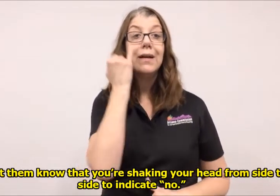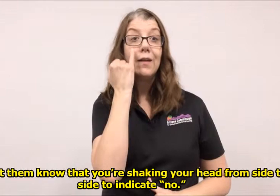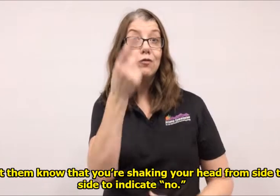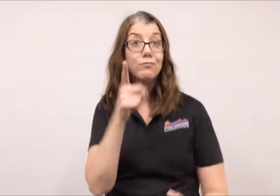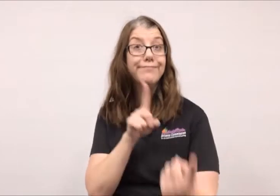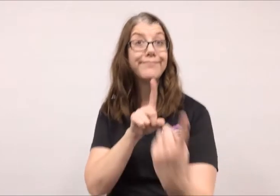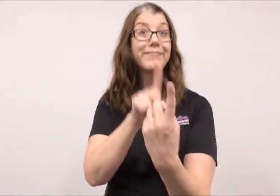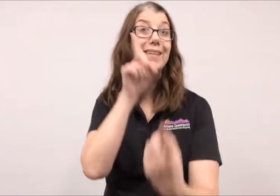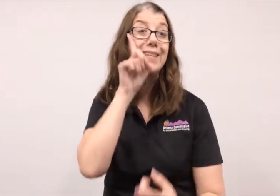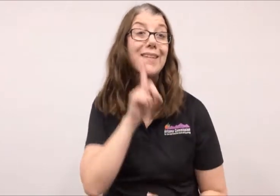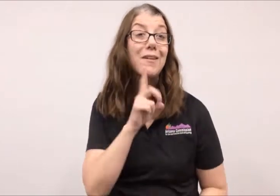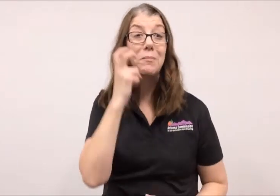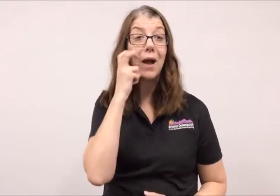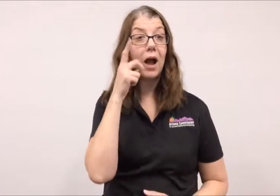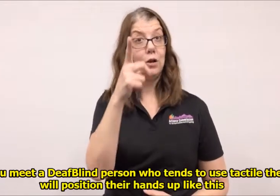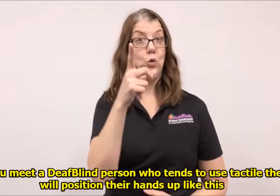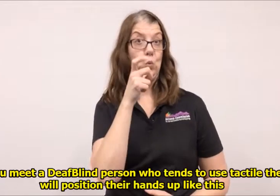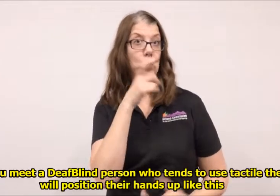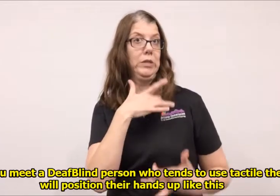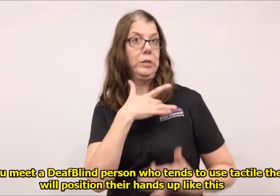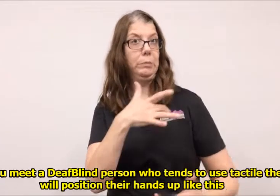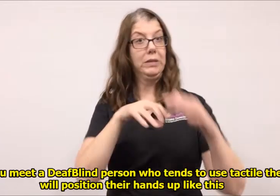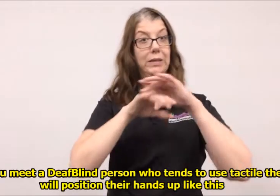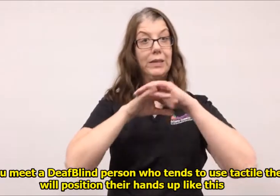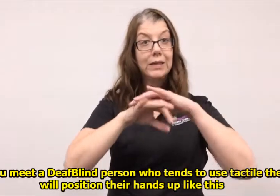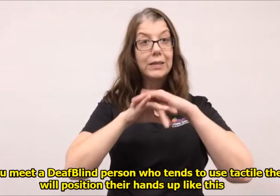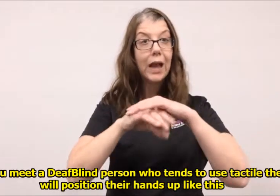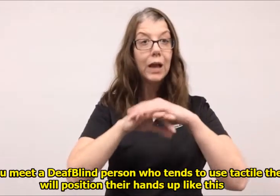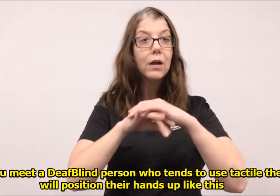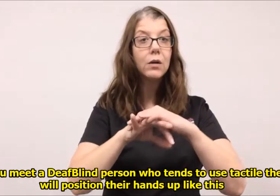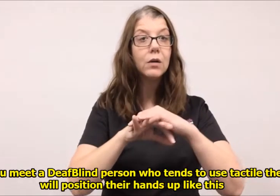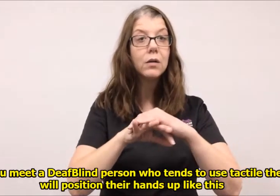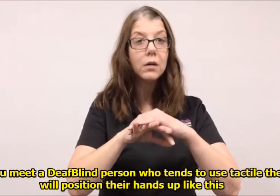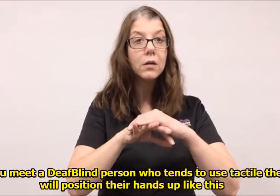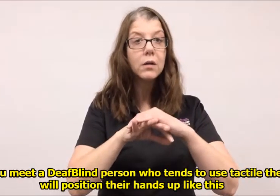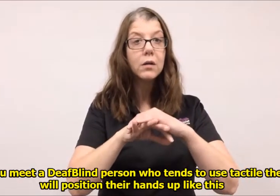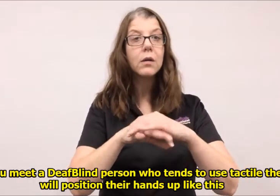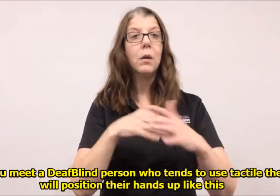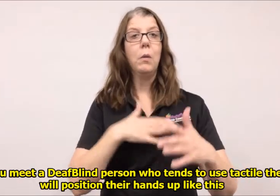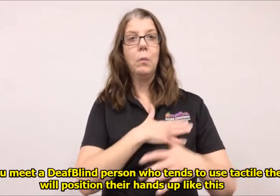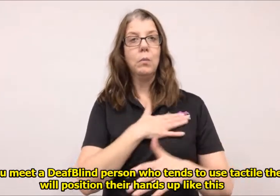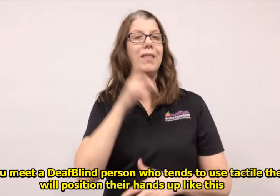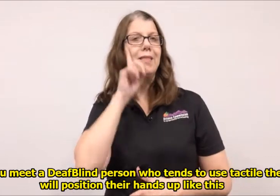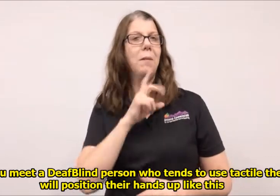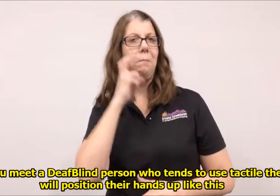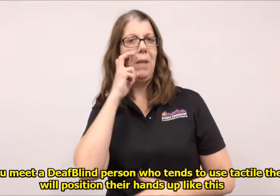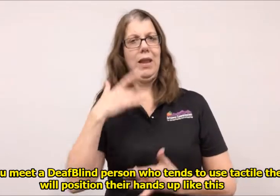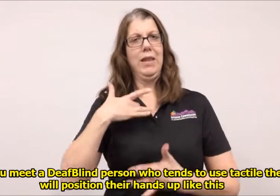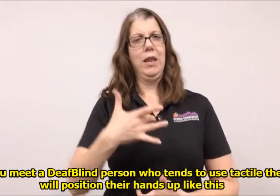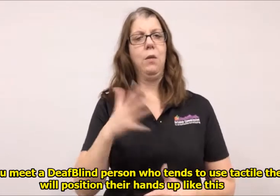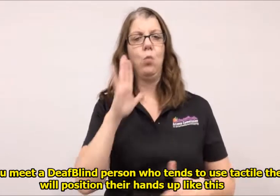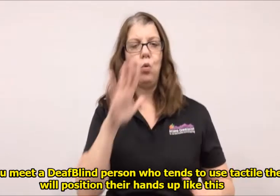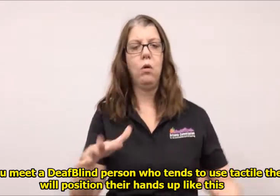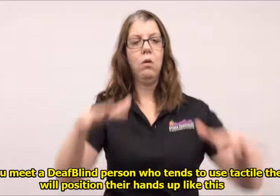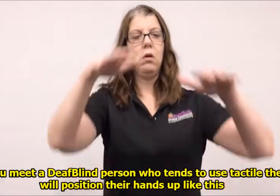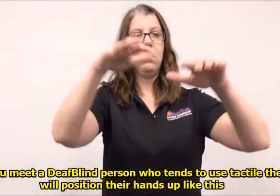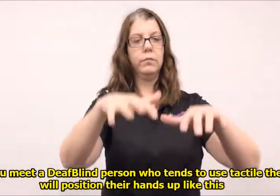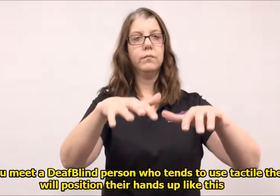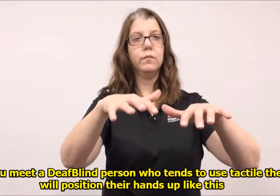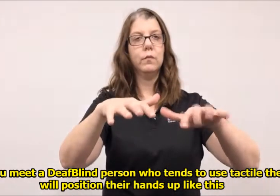no. If you meet a deafblind person who tends to use tactile, they